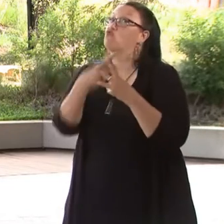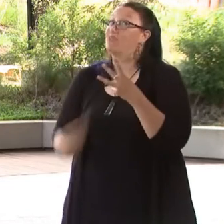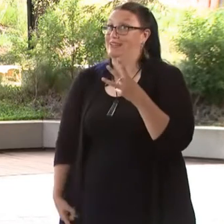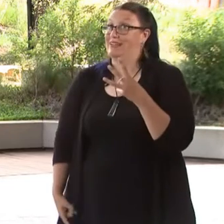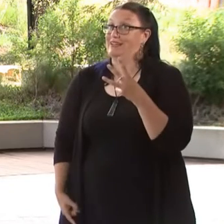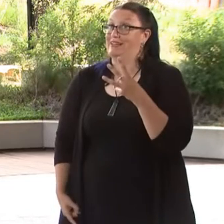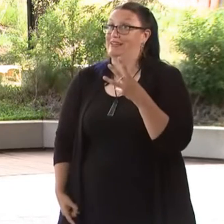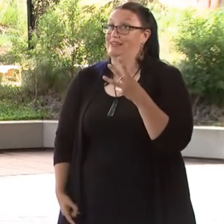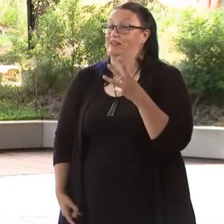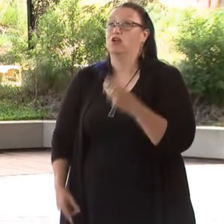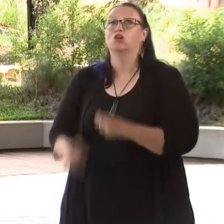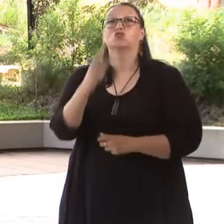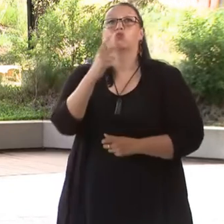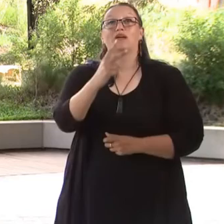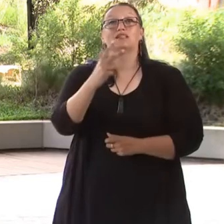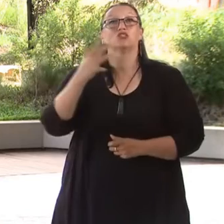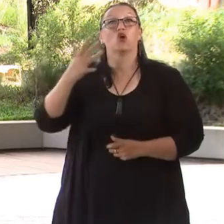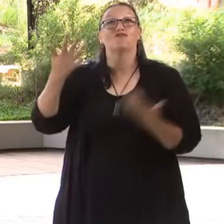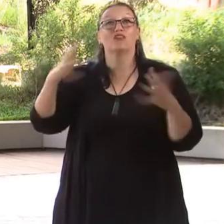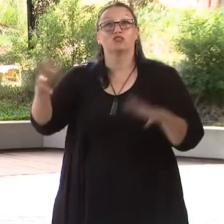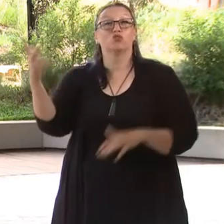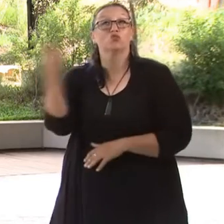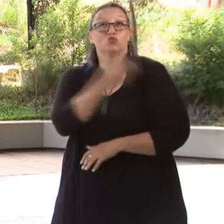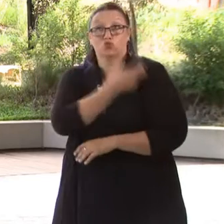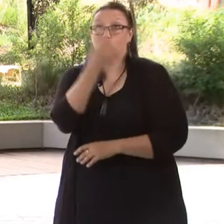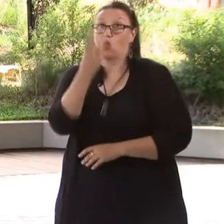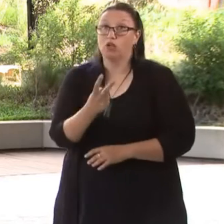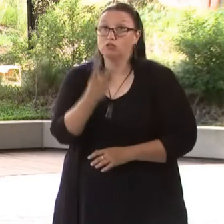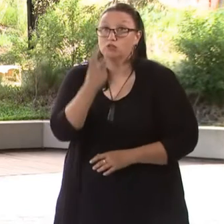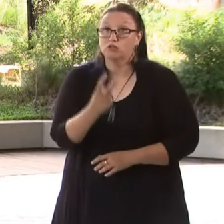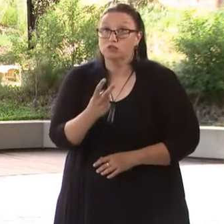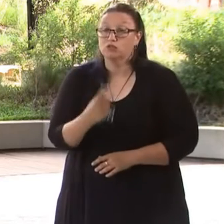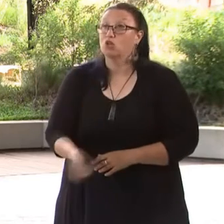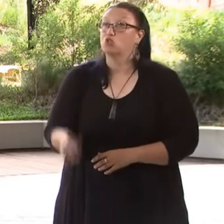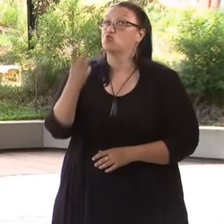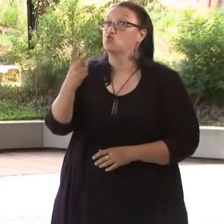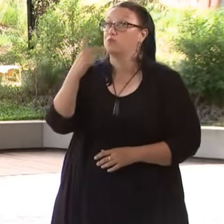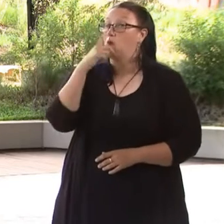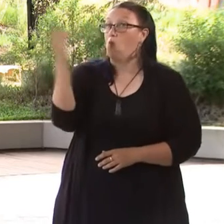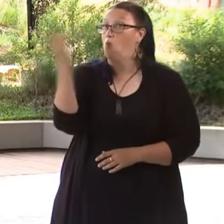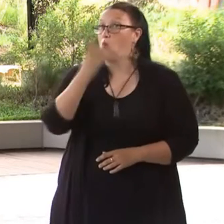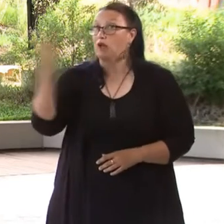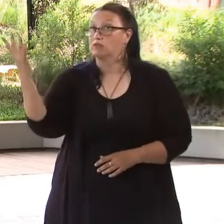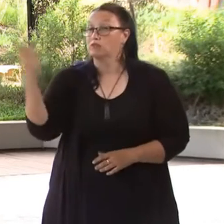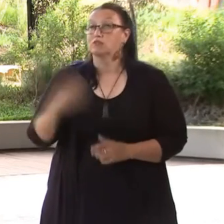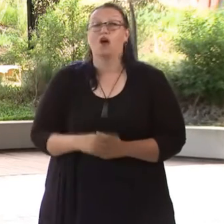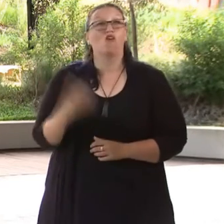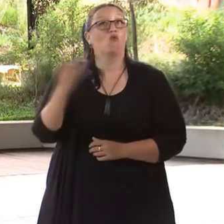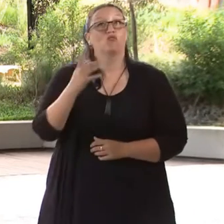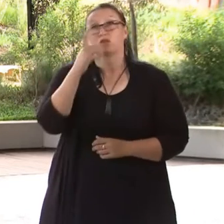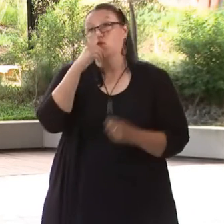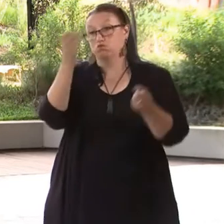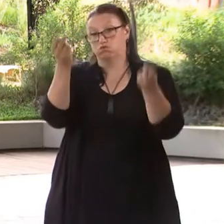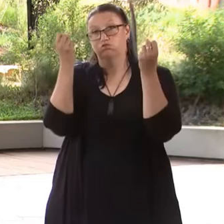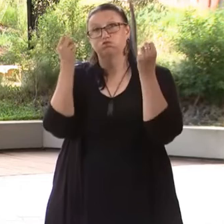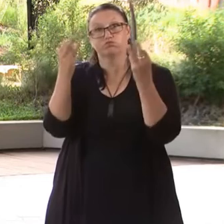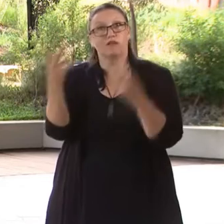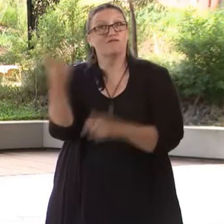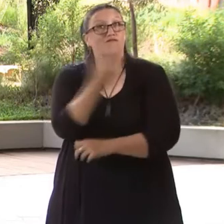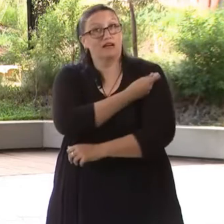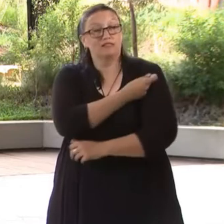vaccine, 29 had received 2 doses, 2 people had received 1 dose, and 14 were not